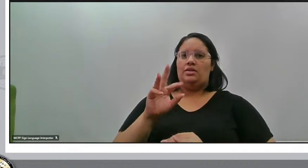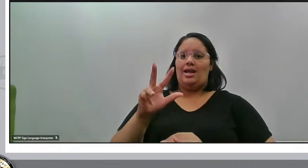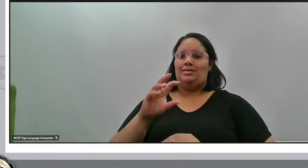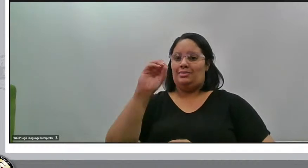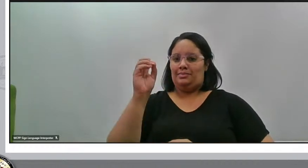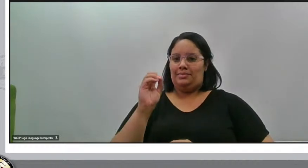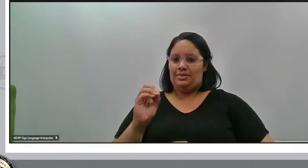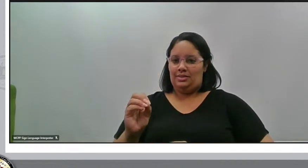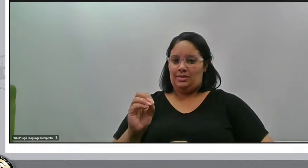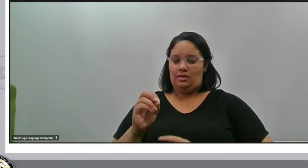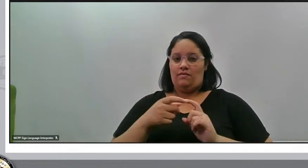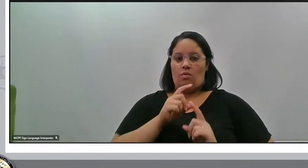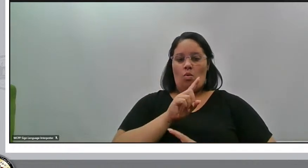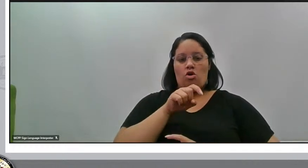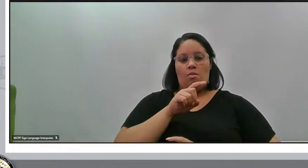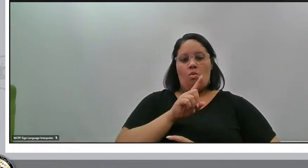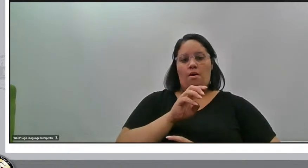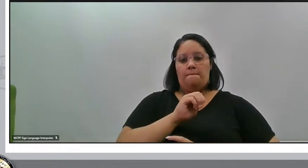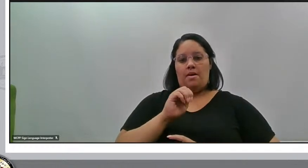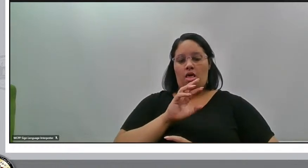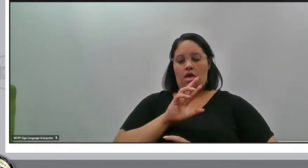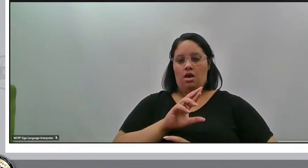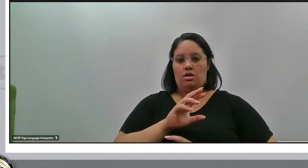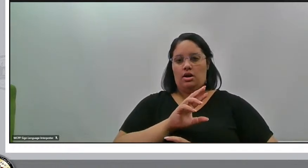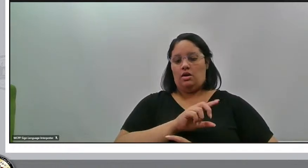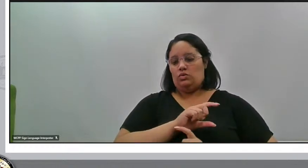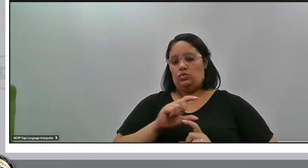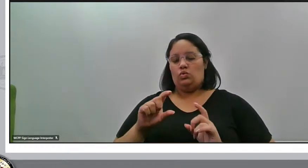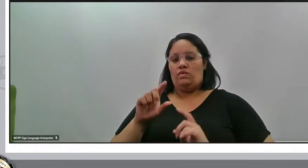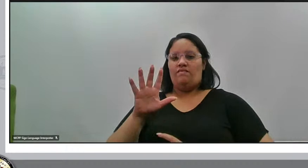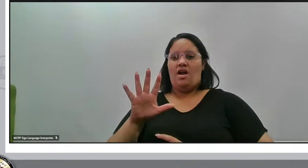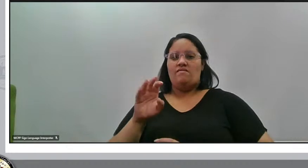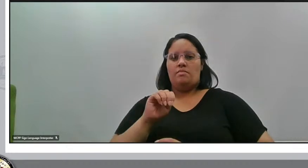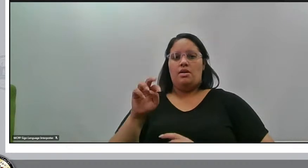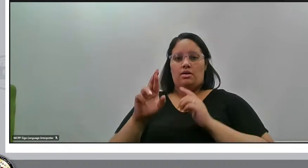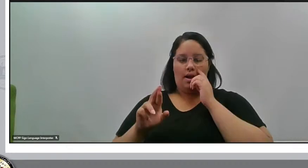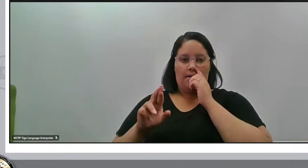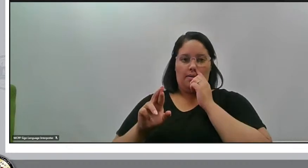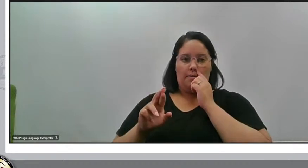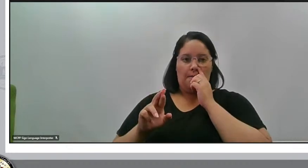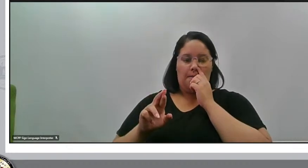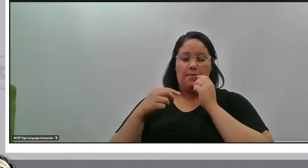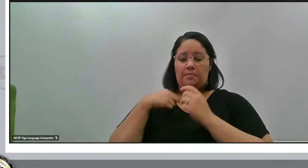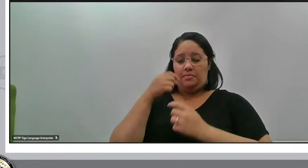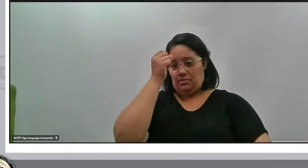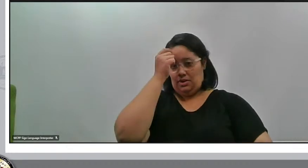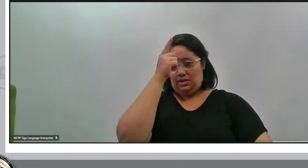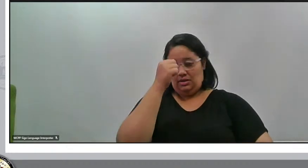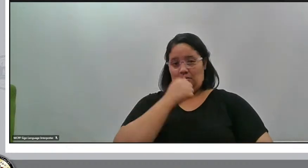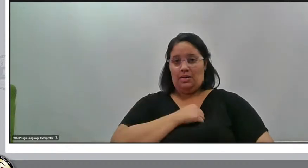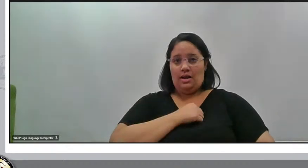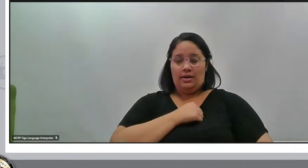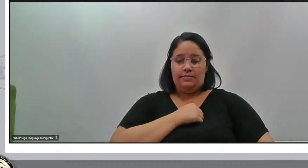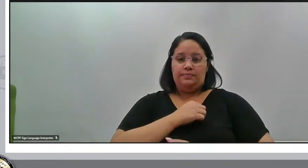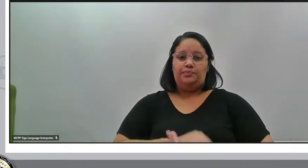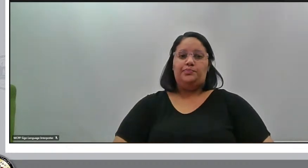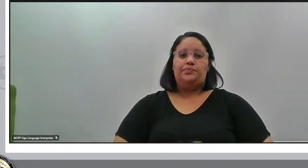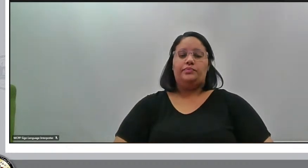338% from 1.1 million to 5 million rand. Now, my understanding is that